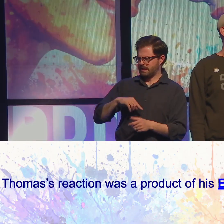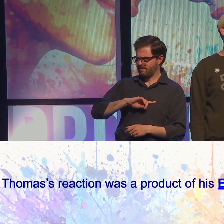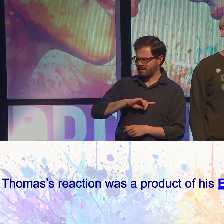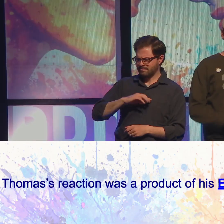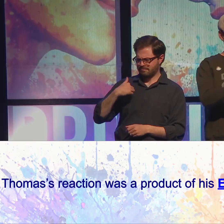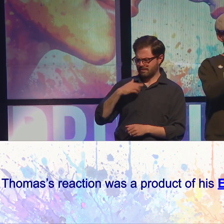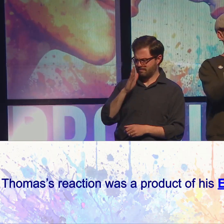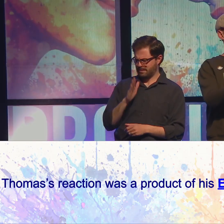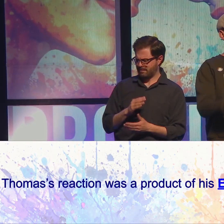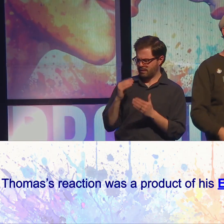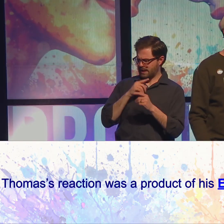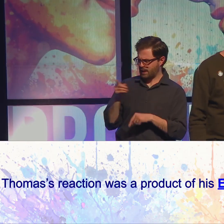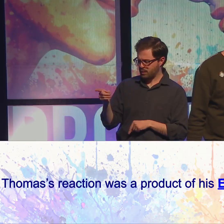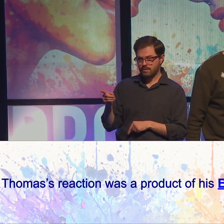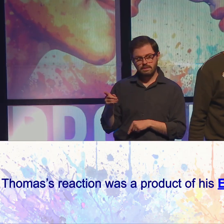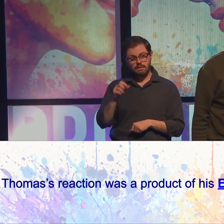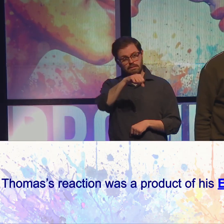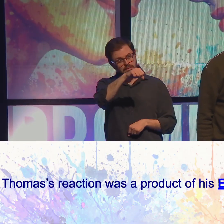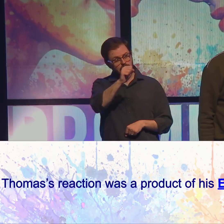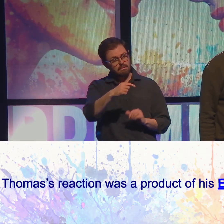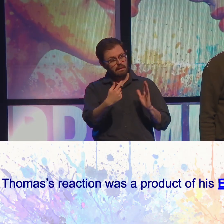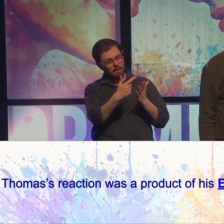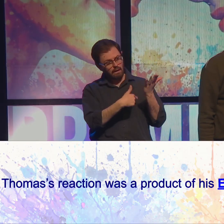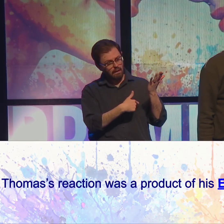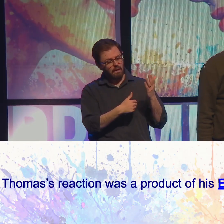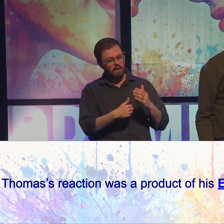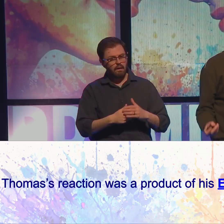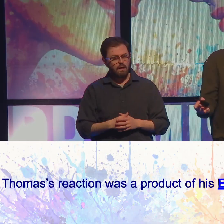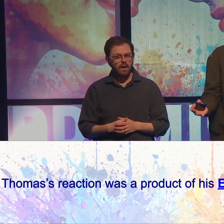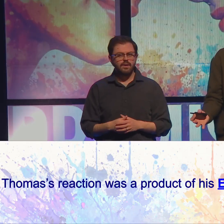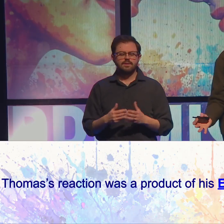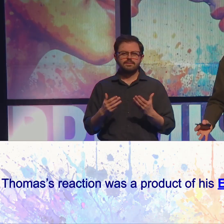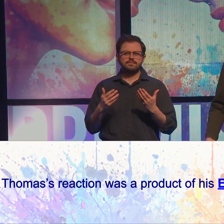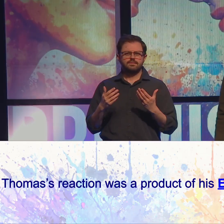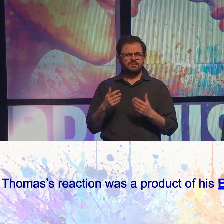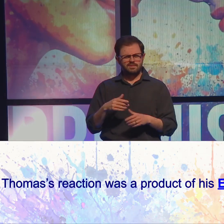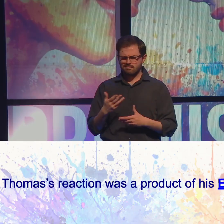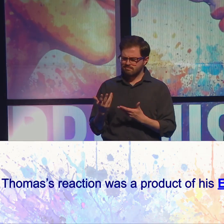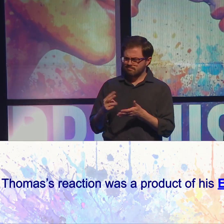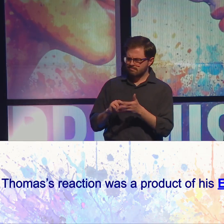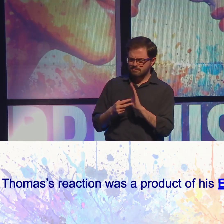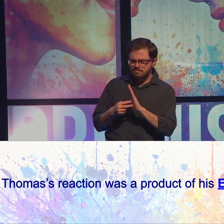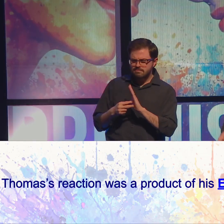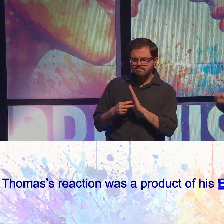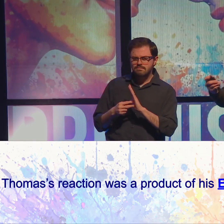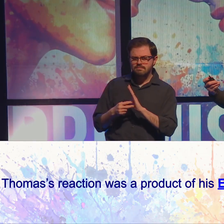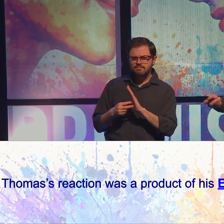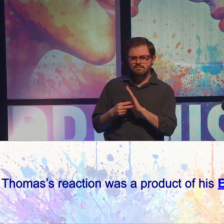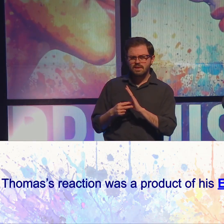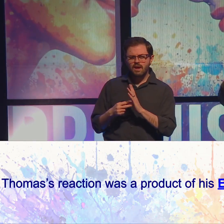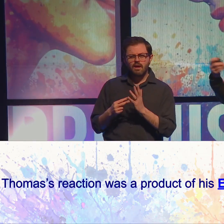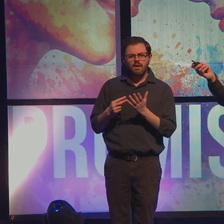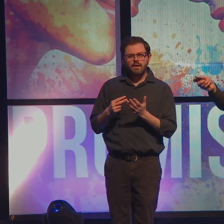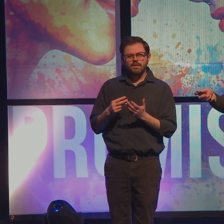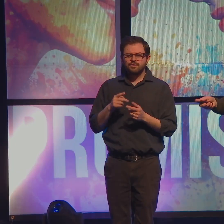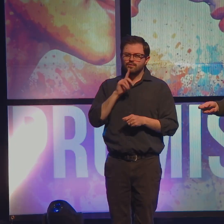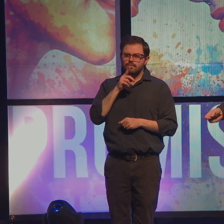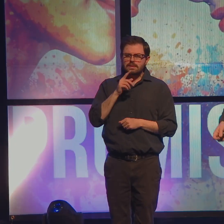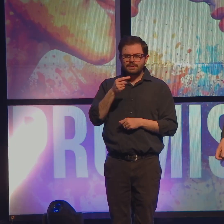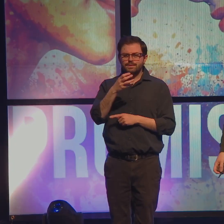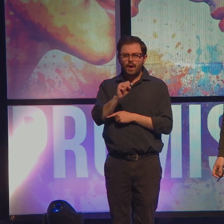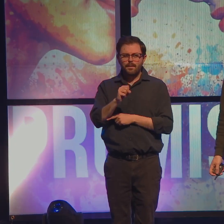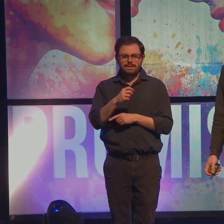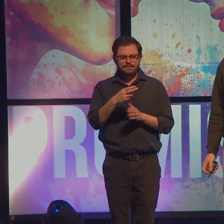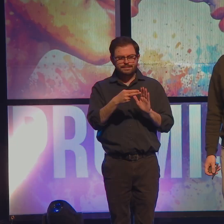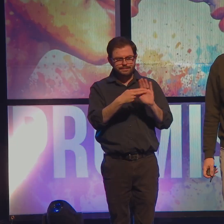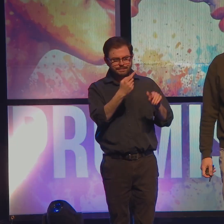oh, right, whatever, I don't know. But he's like, what are you talking about? Like he's essentially calling them all liars.